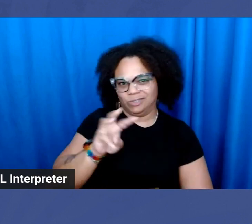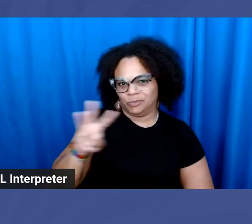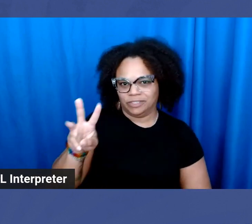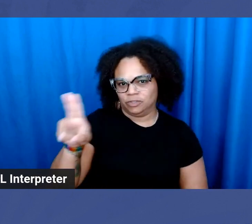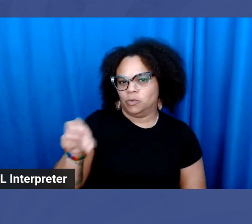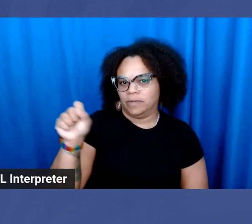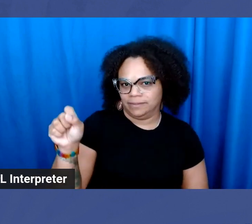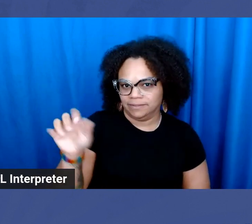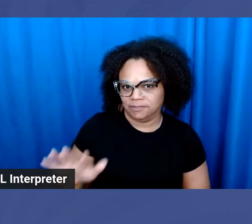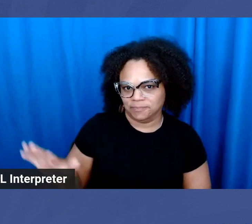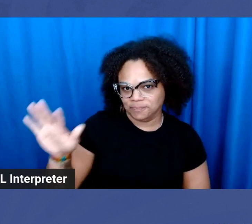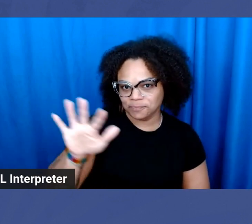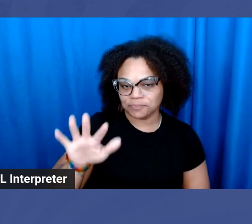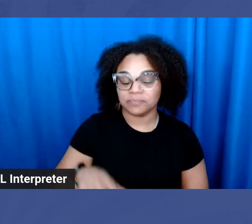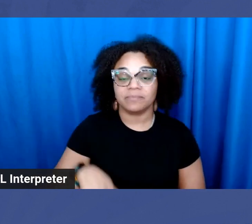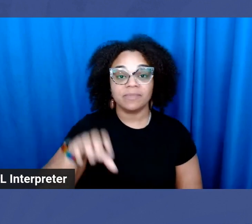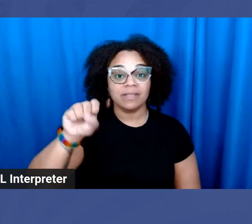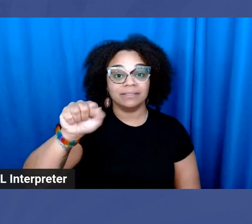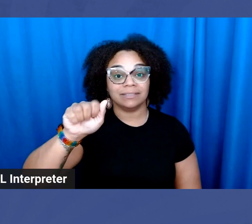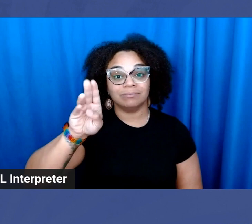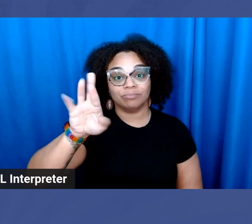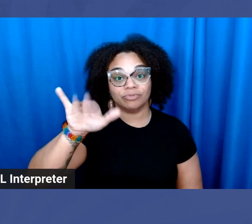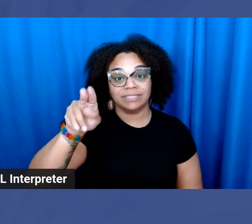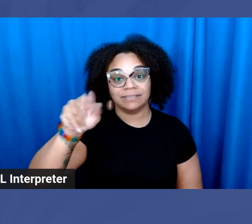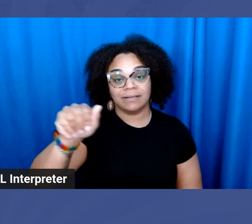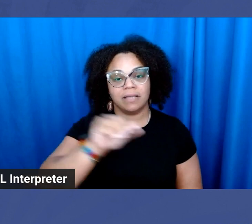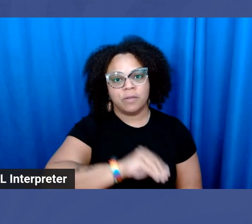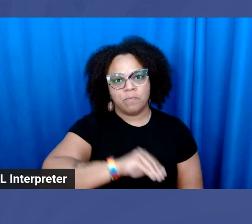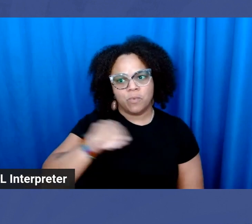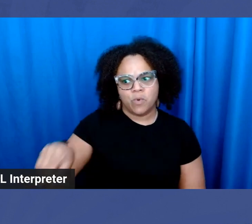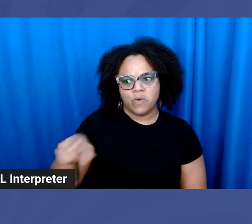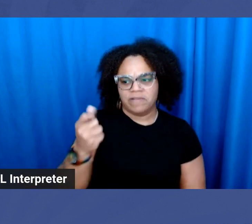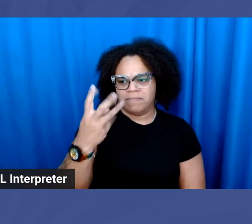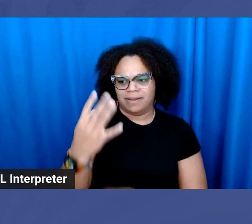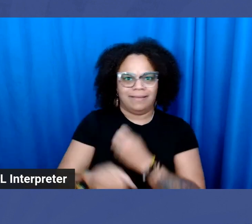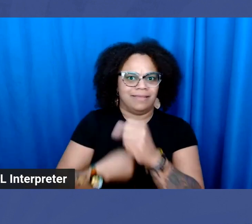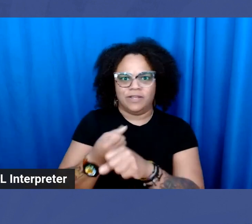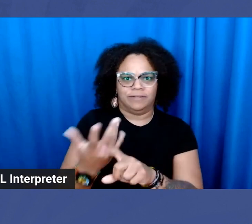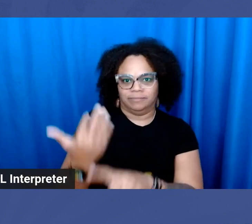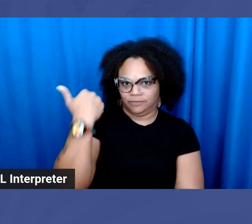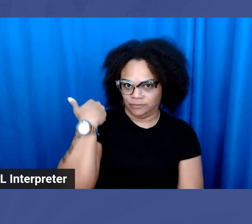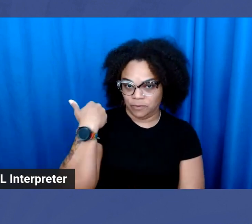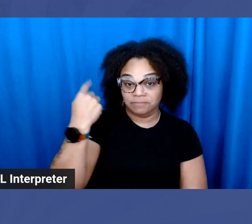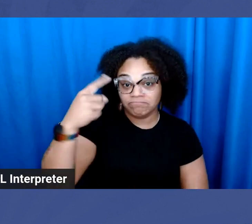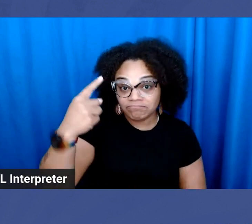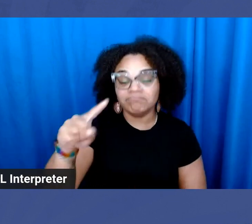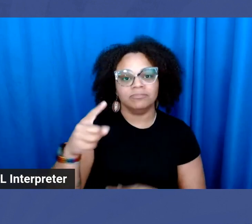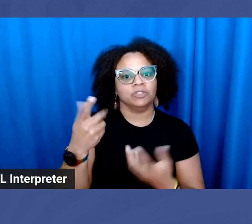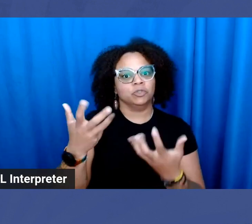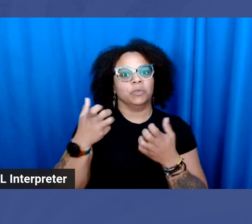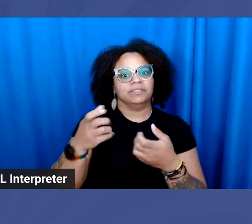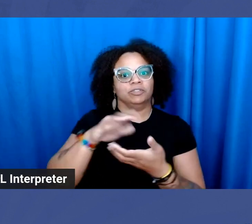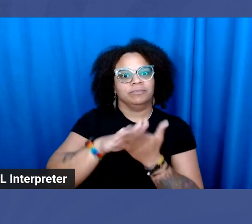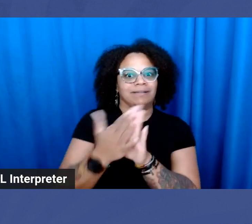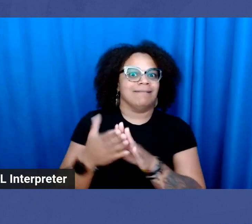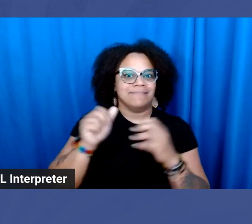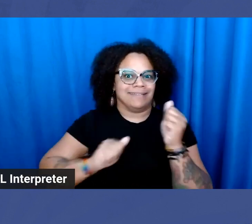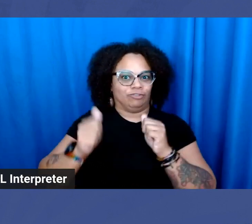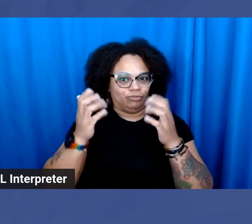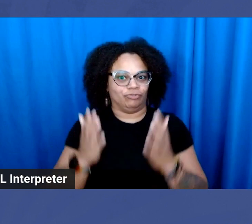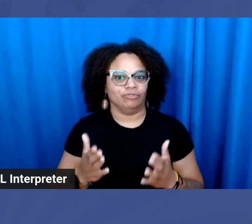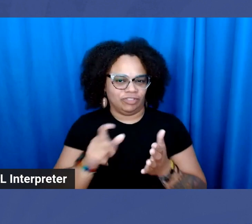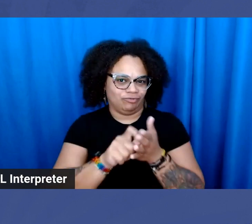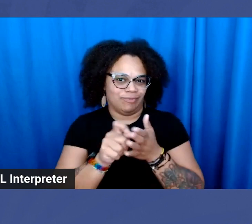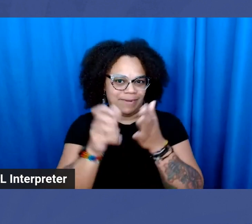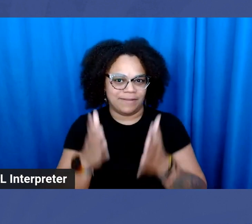States. Sabrina had moved there several years prior to pursue a career in acting and writing, and she worked as a